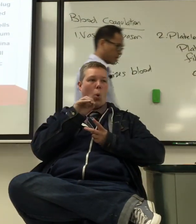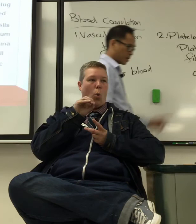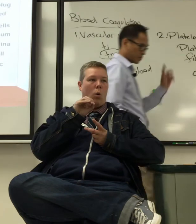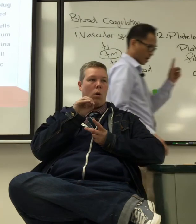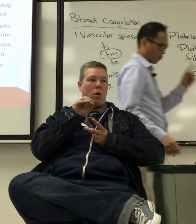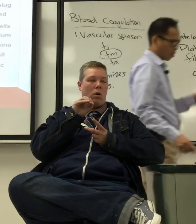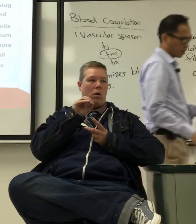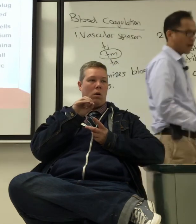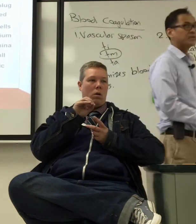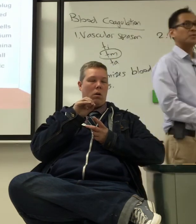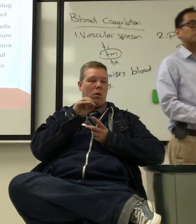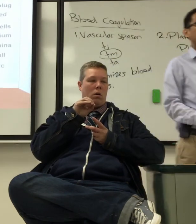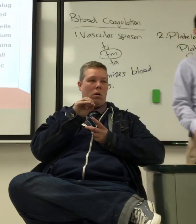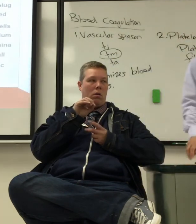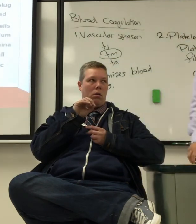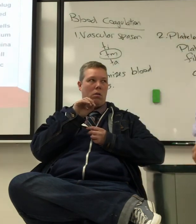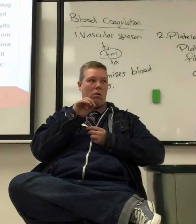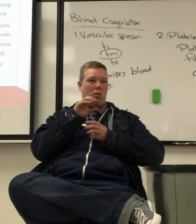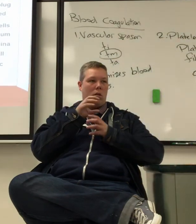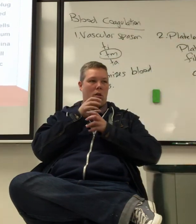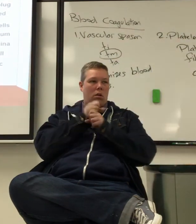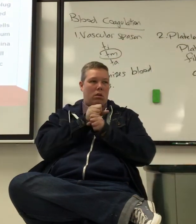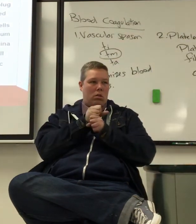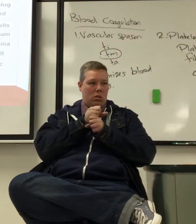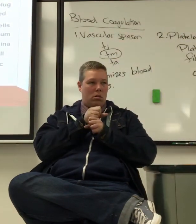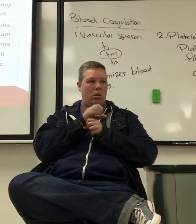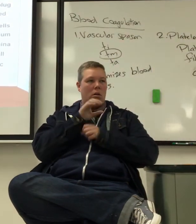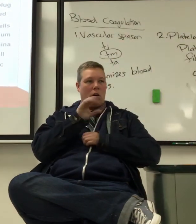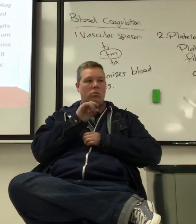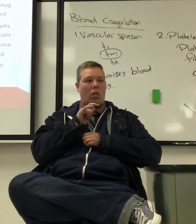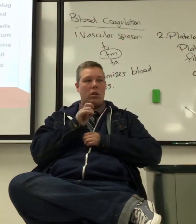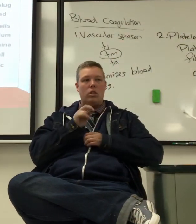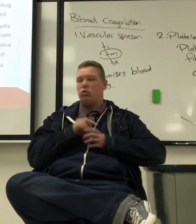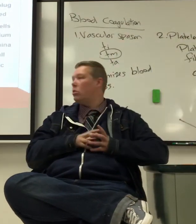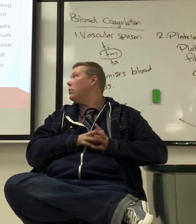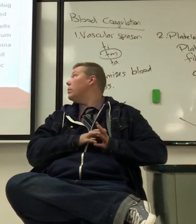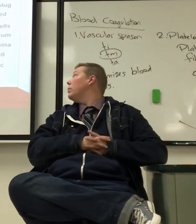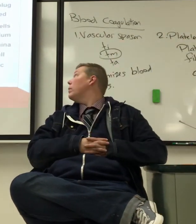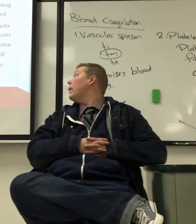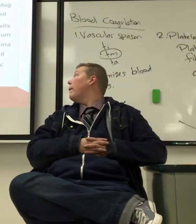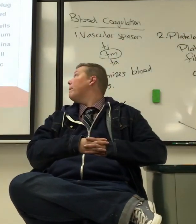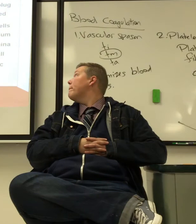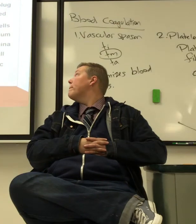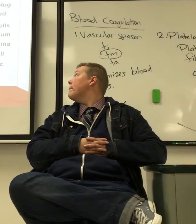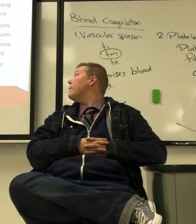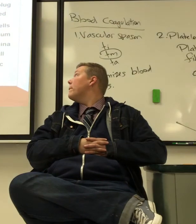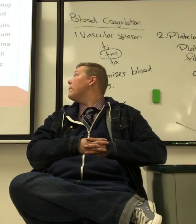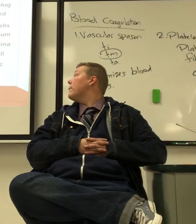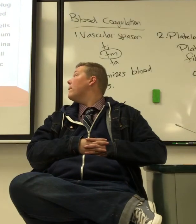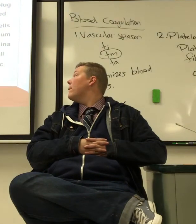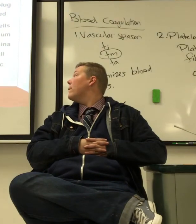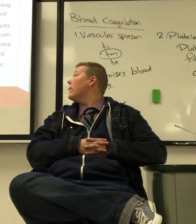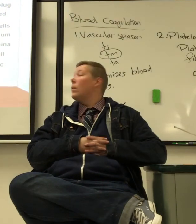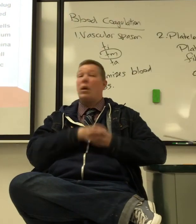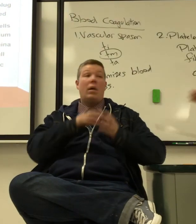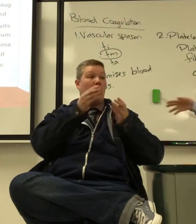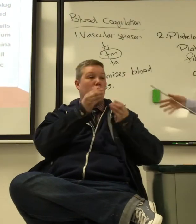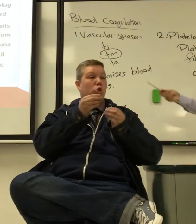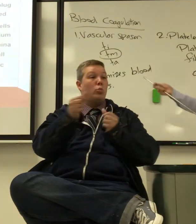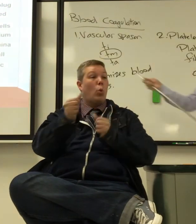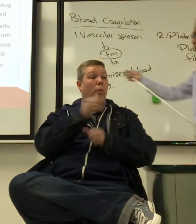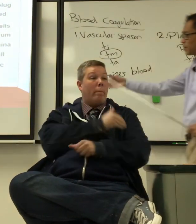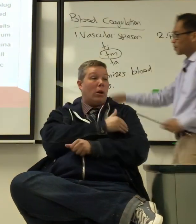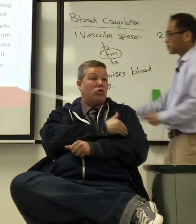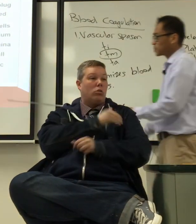processes. Step 1, vascular spasm. Okay, the cells were, of the tunica media, the smooth muscle cells. So